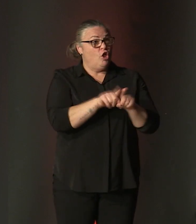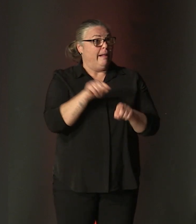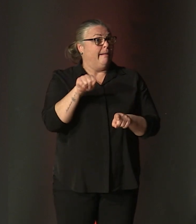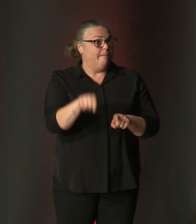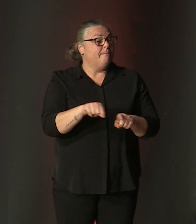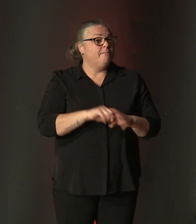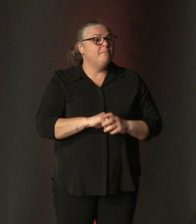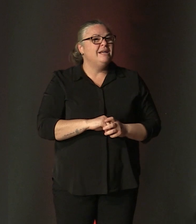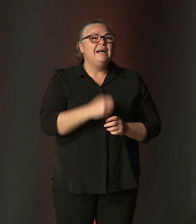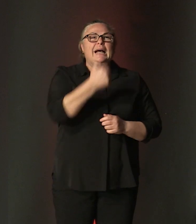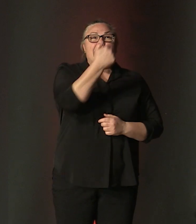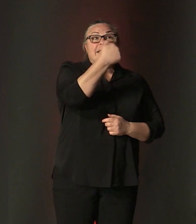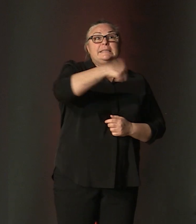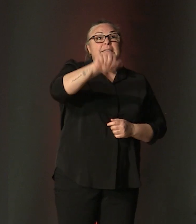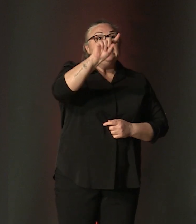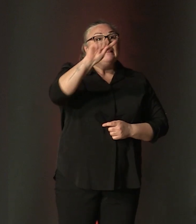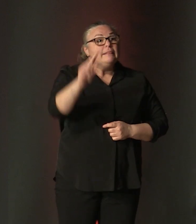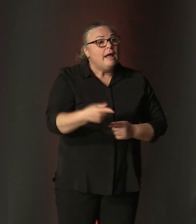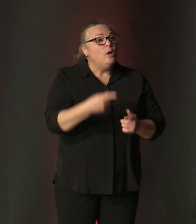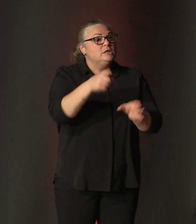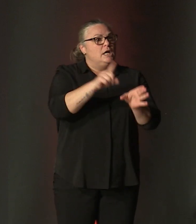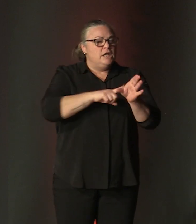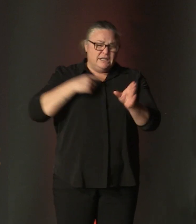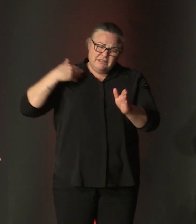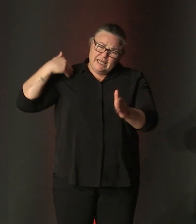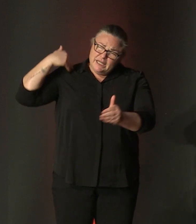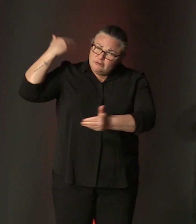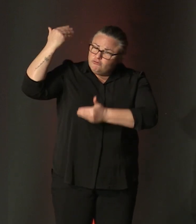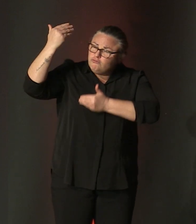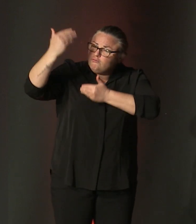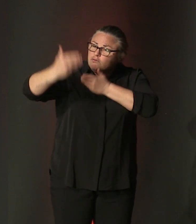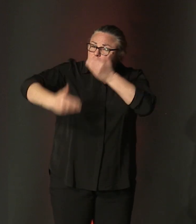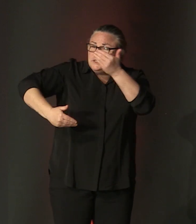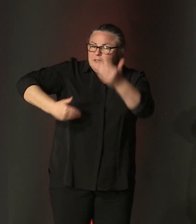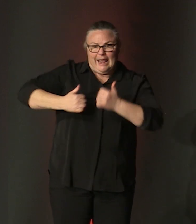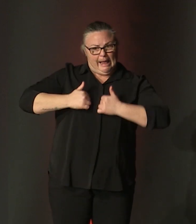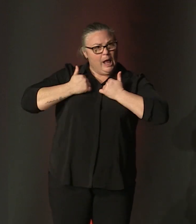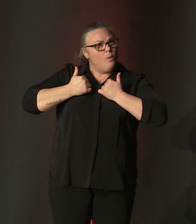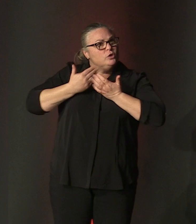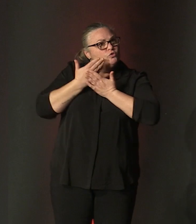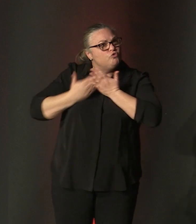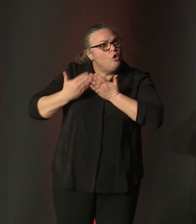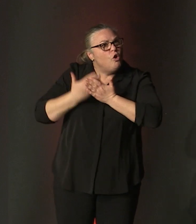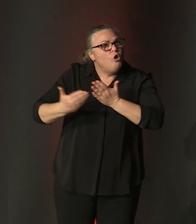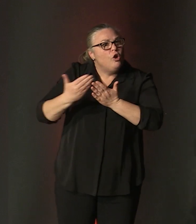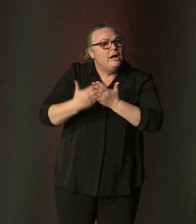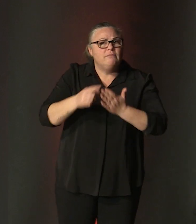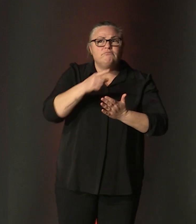years of history of our stories, and in their